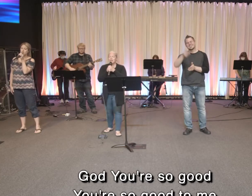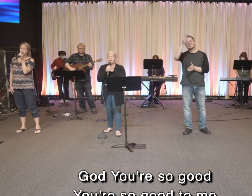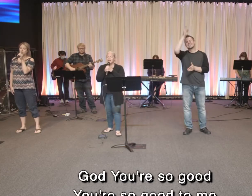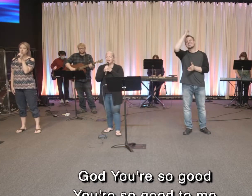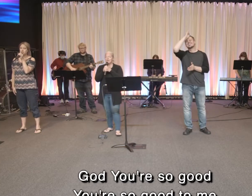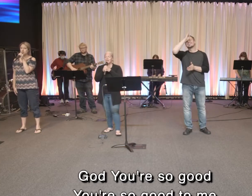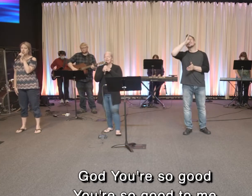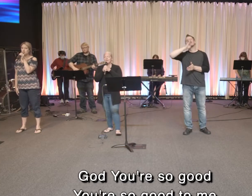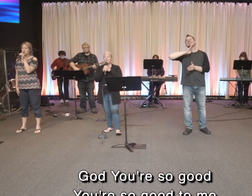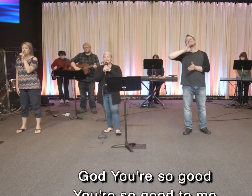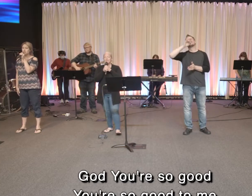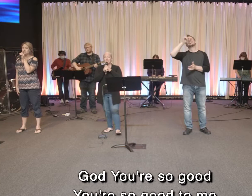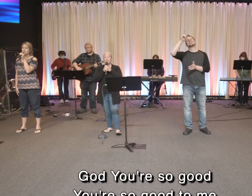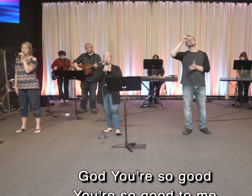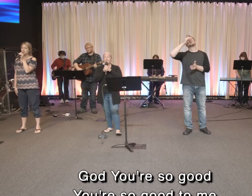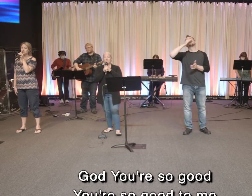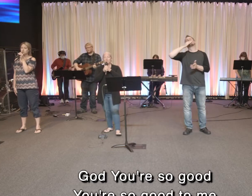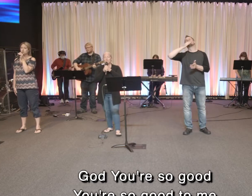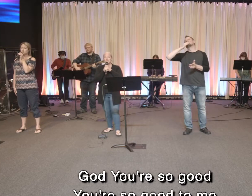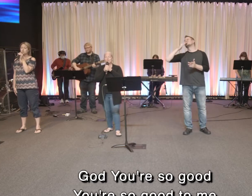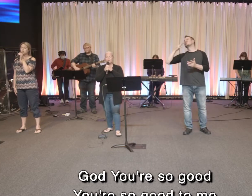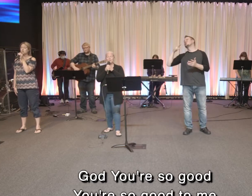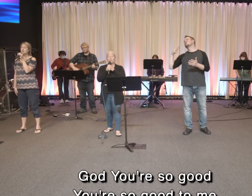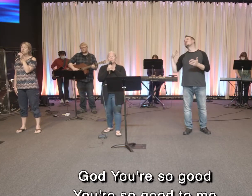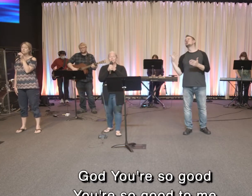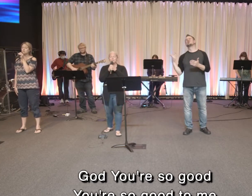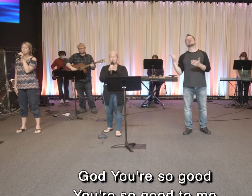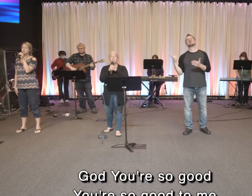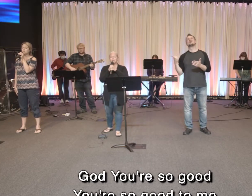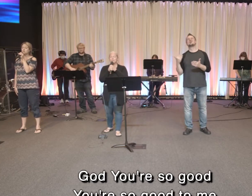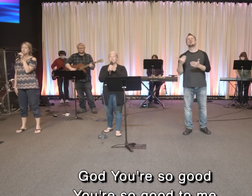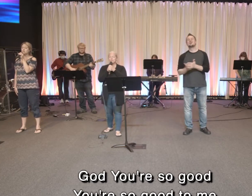good. God, you're so